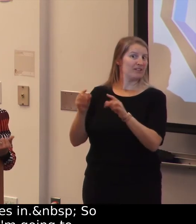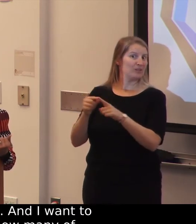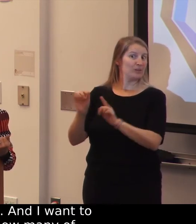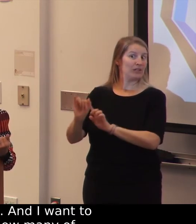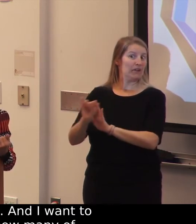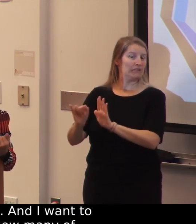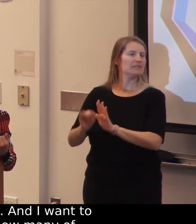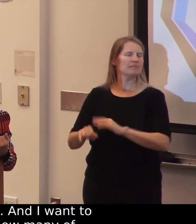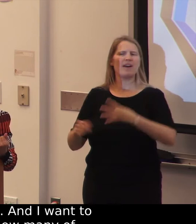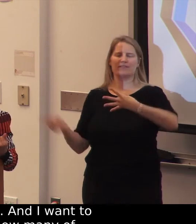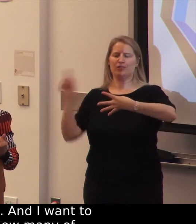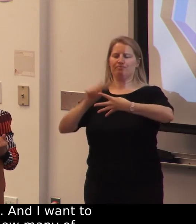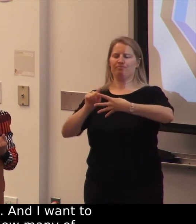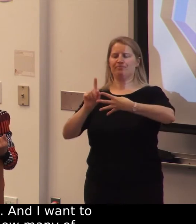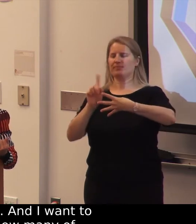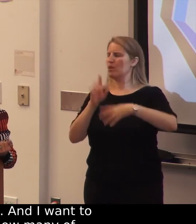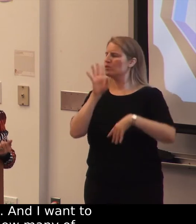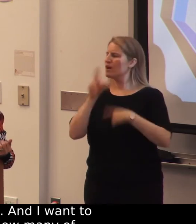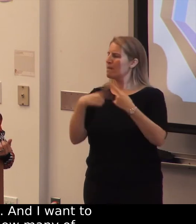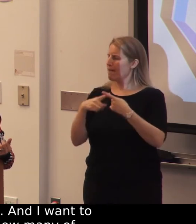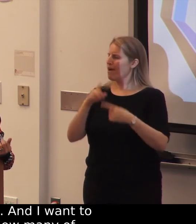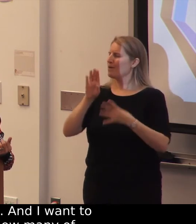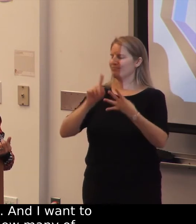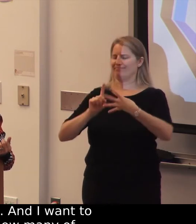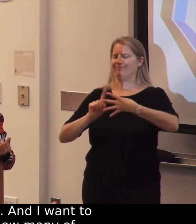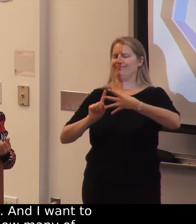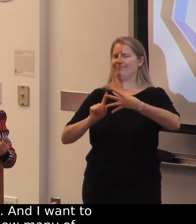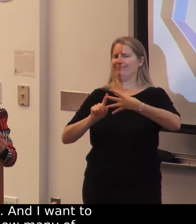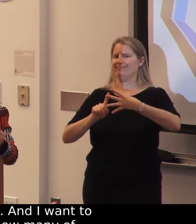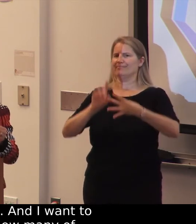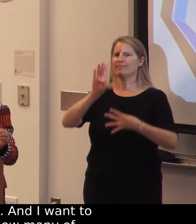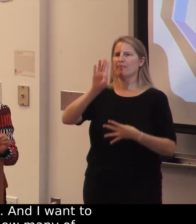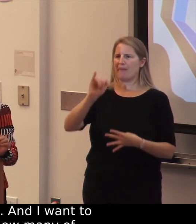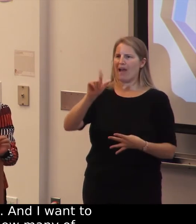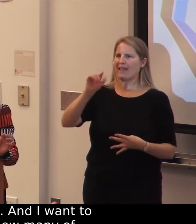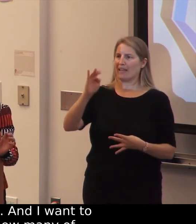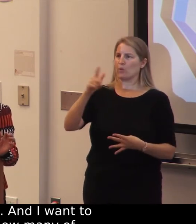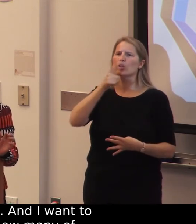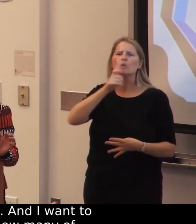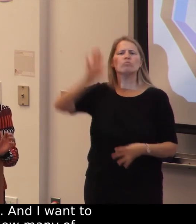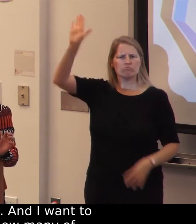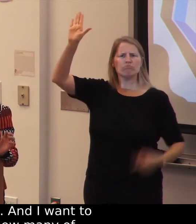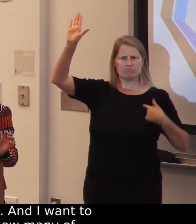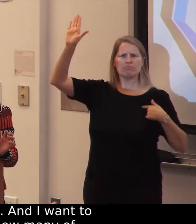to talk about theories of bilingualism, right? And I would ask you, how many of you here are bilingual?